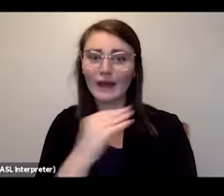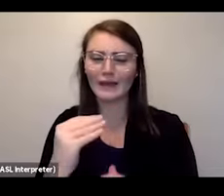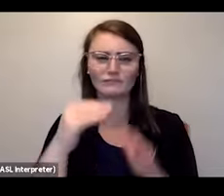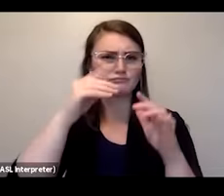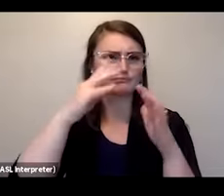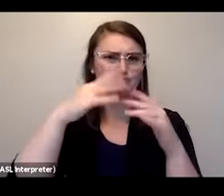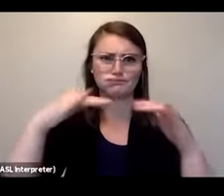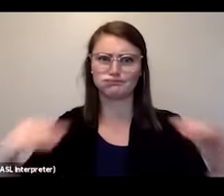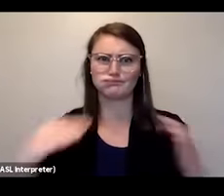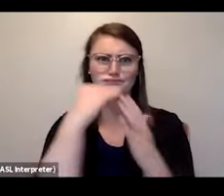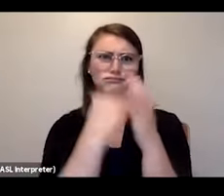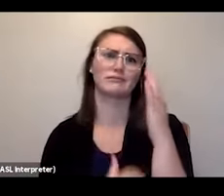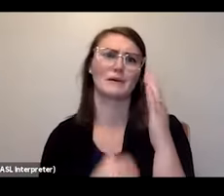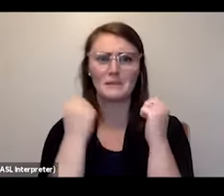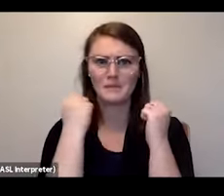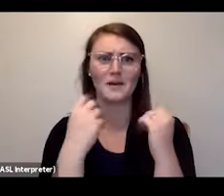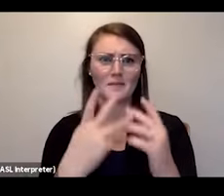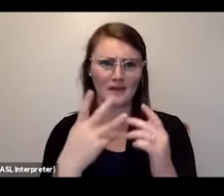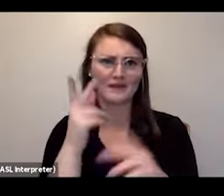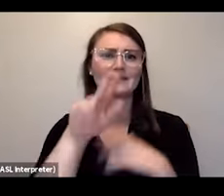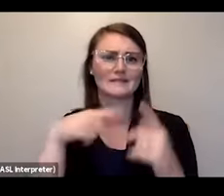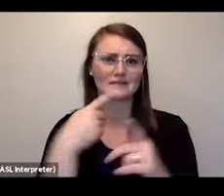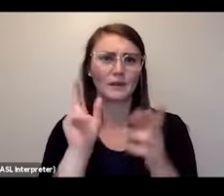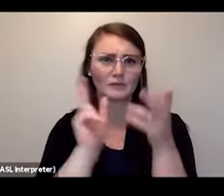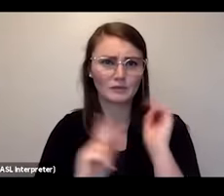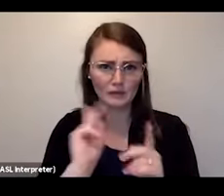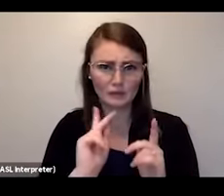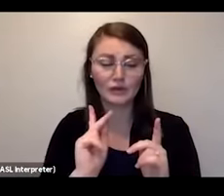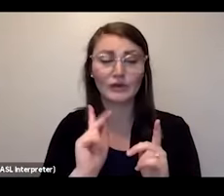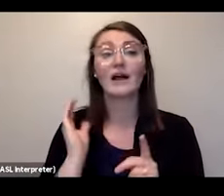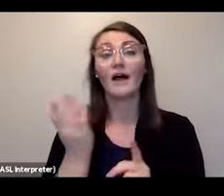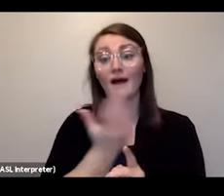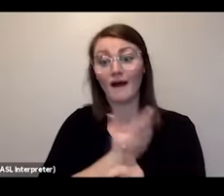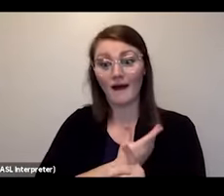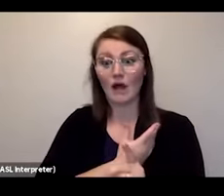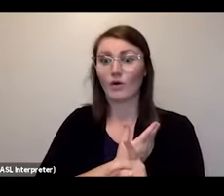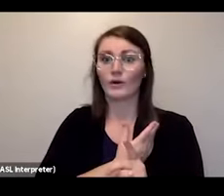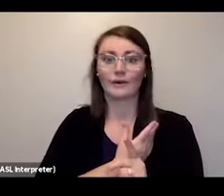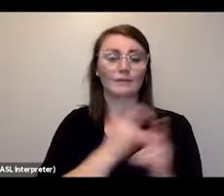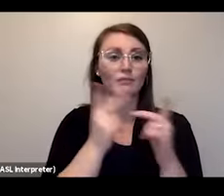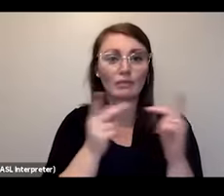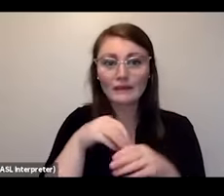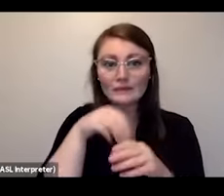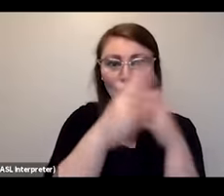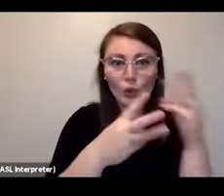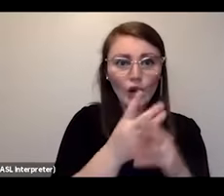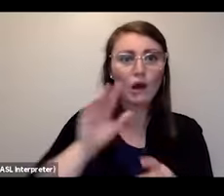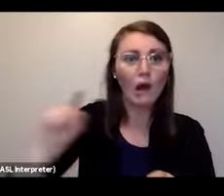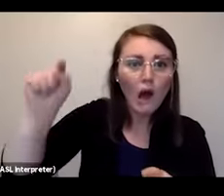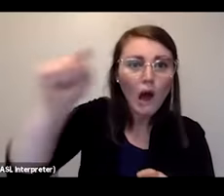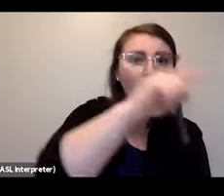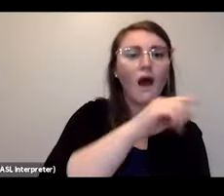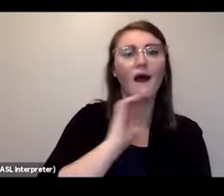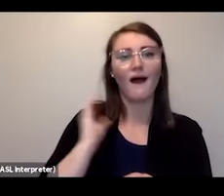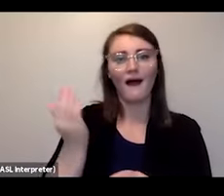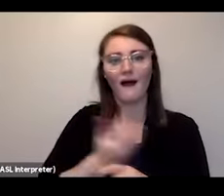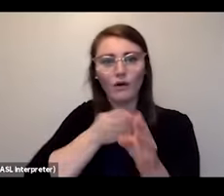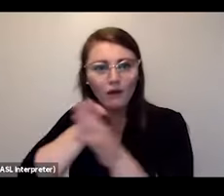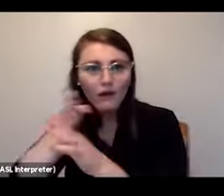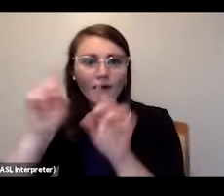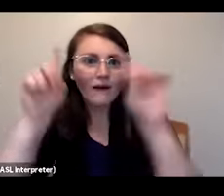others. While we come from different nations, fields of study, and stages in life, we all have one thing in common: an interest in